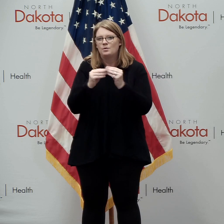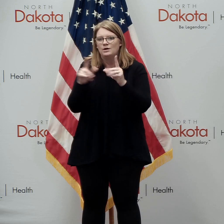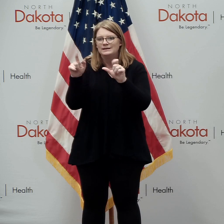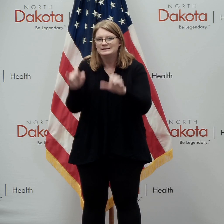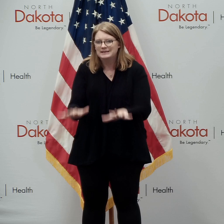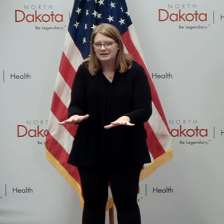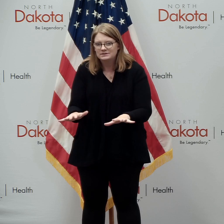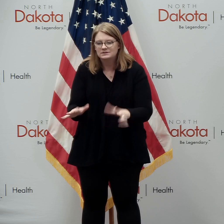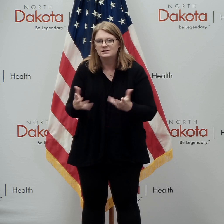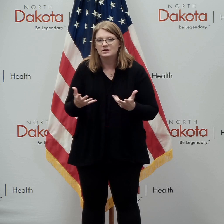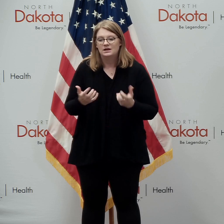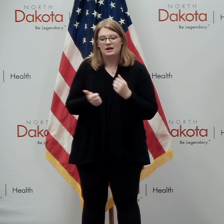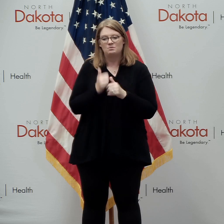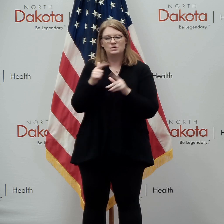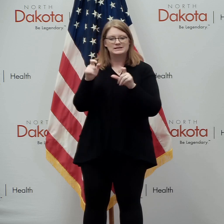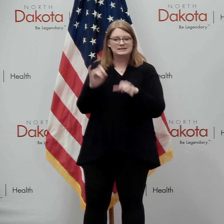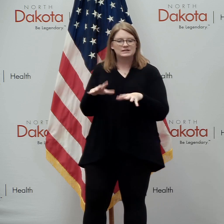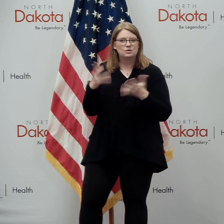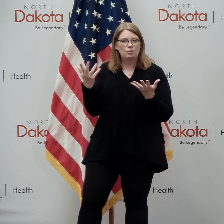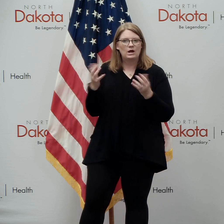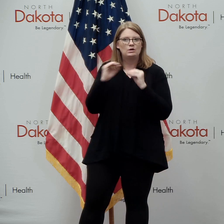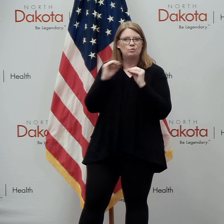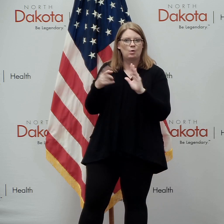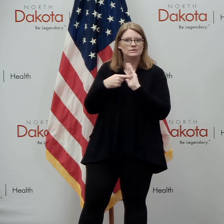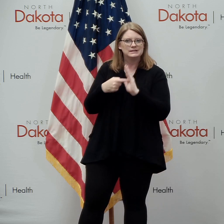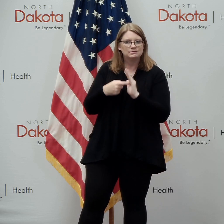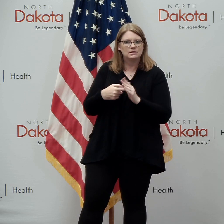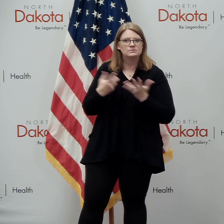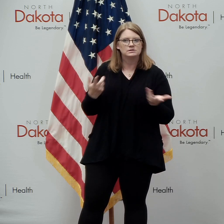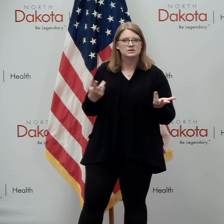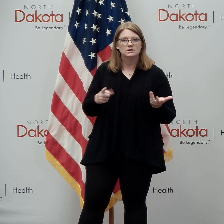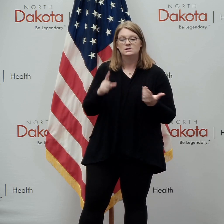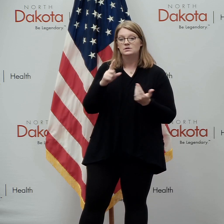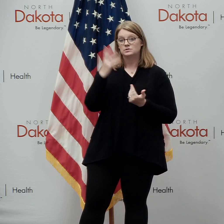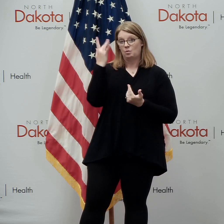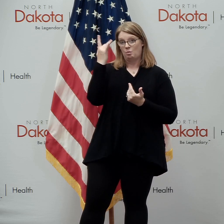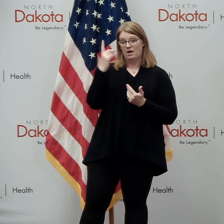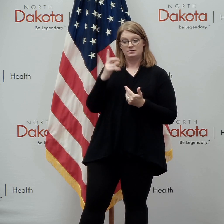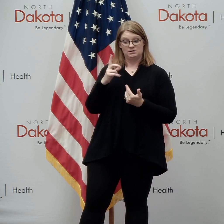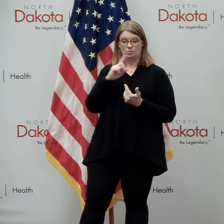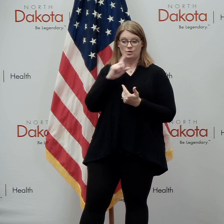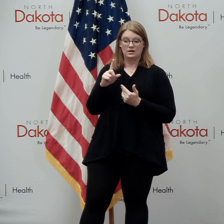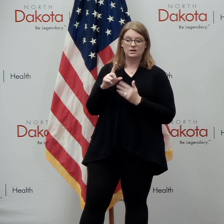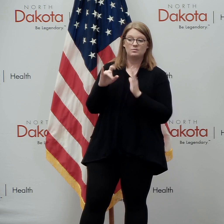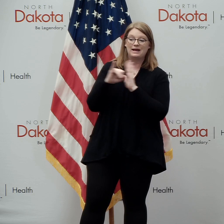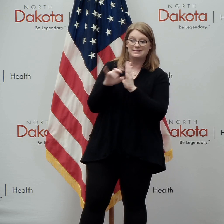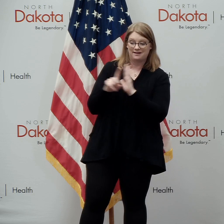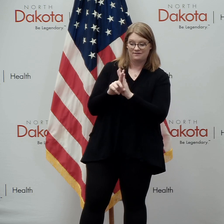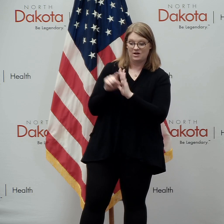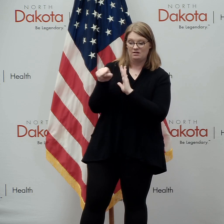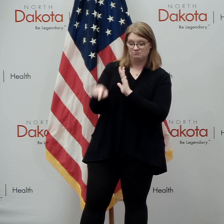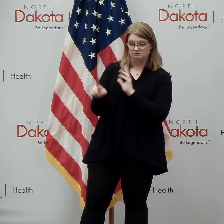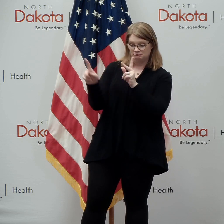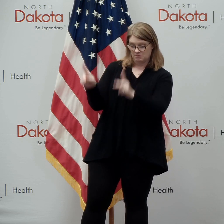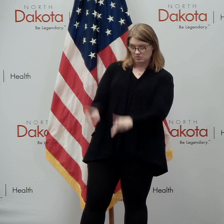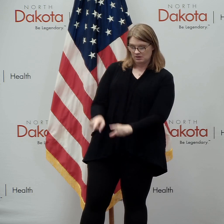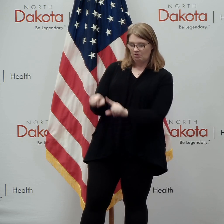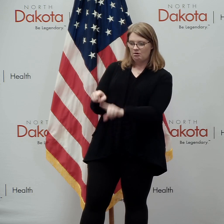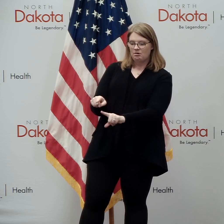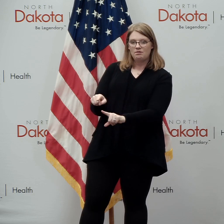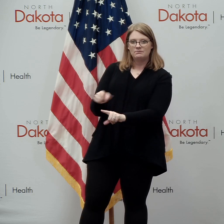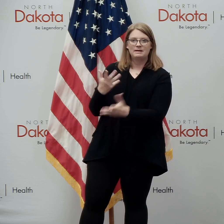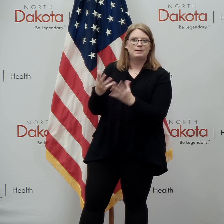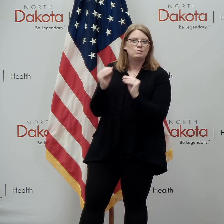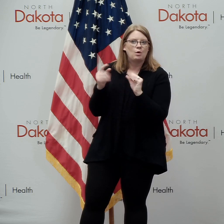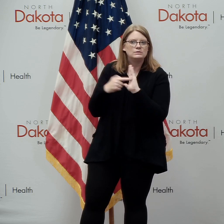we're finding are asymptomatic. So we know that we're doing a better job of identifying cases, and when you identify cases and isolate them,